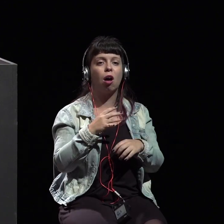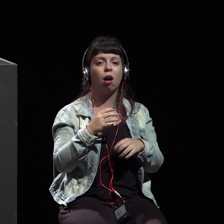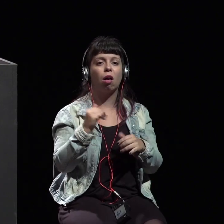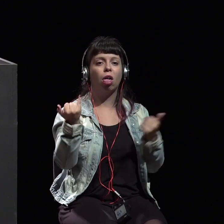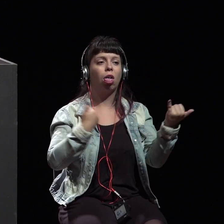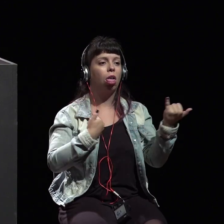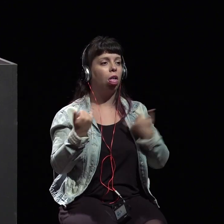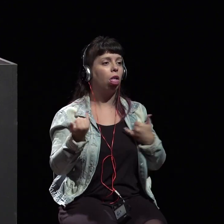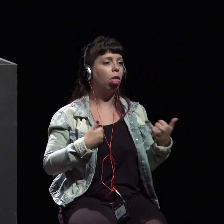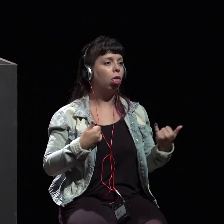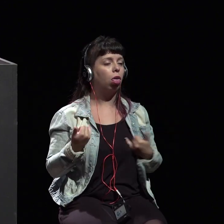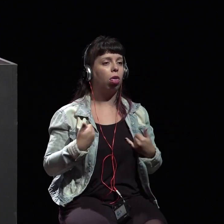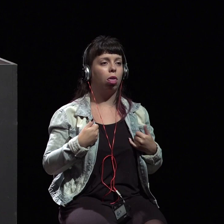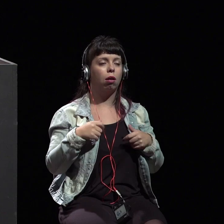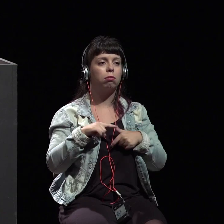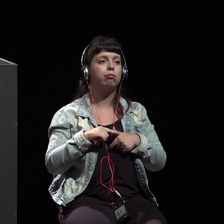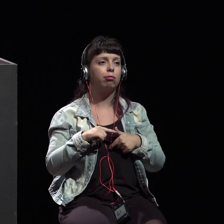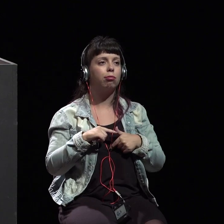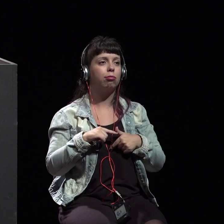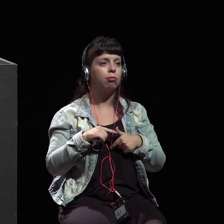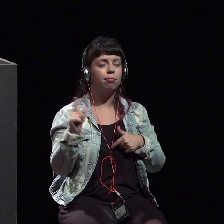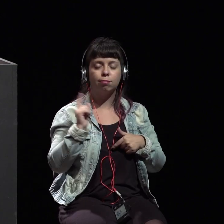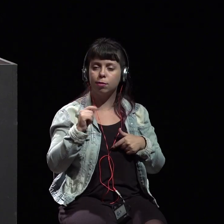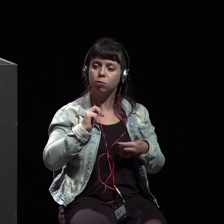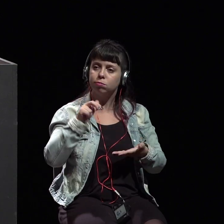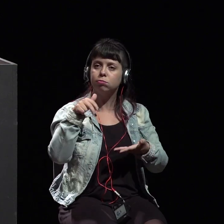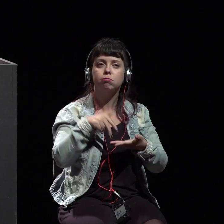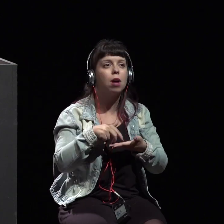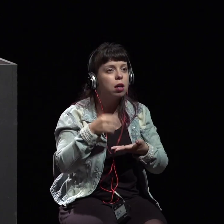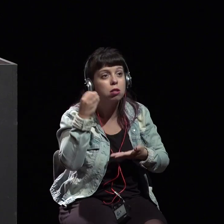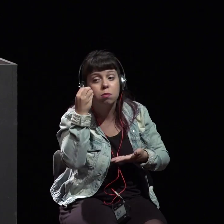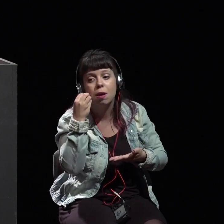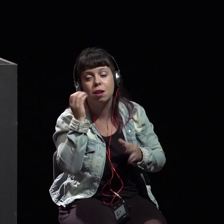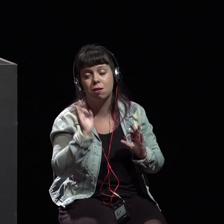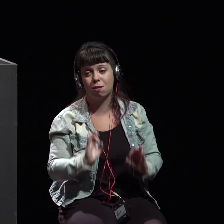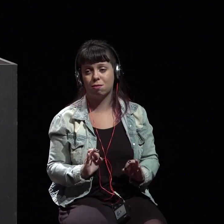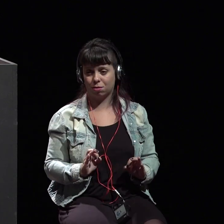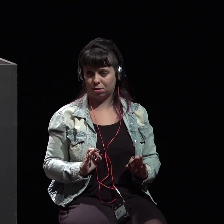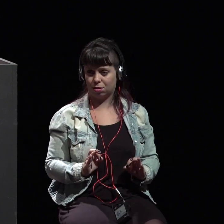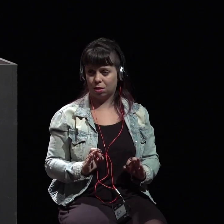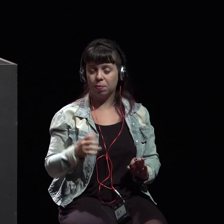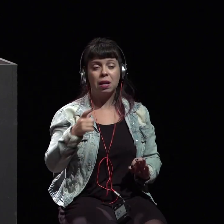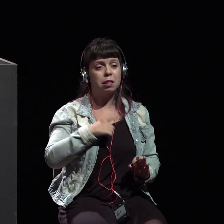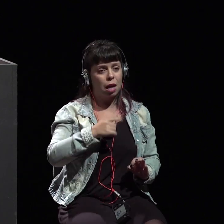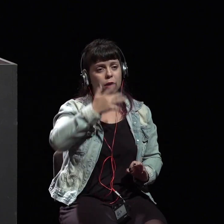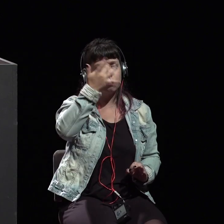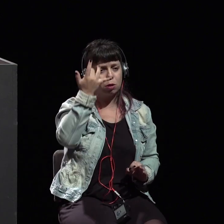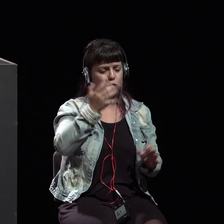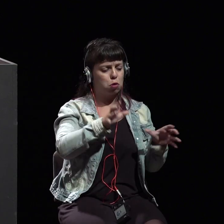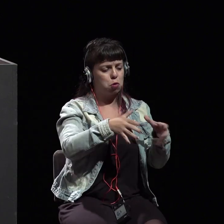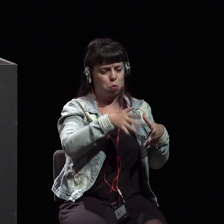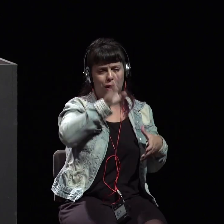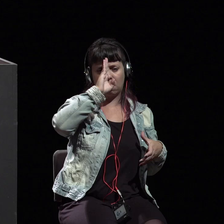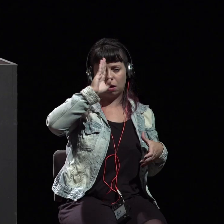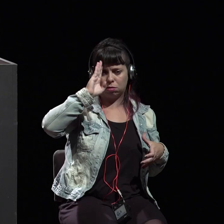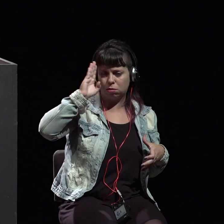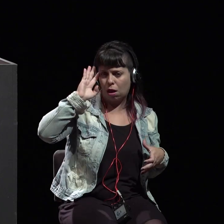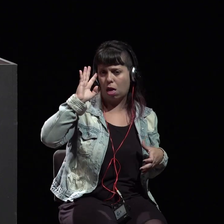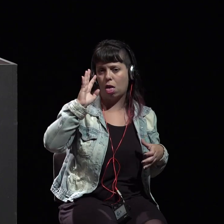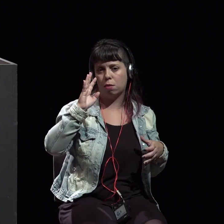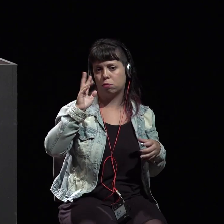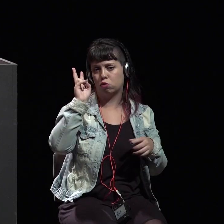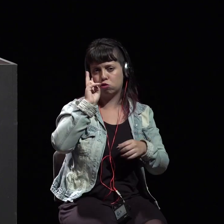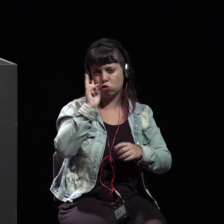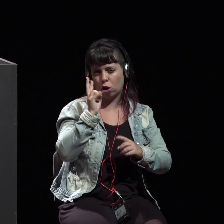Though art history and academia more generally has been engaged with the question of decolonization for about a decade now, I nonetheless feel somewhat vexed by it and my place in